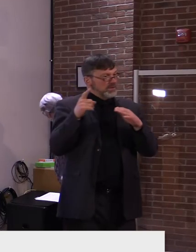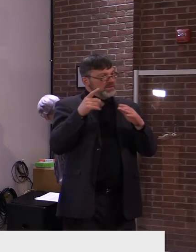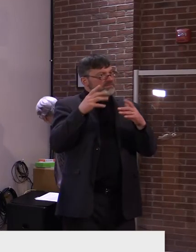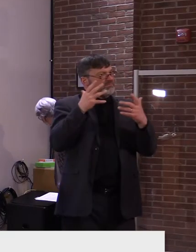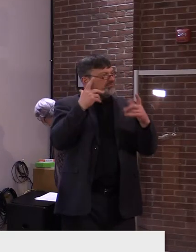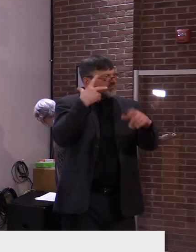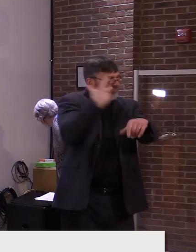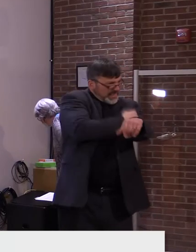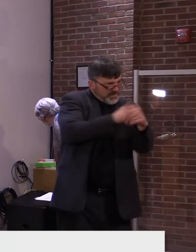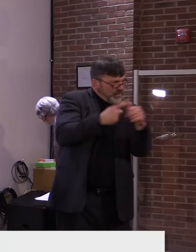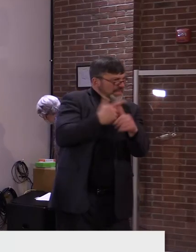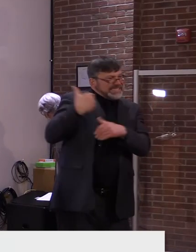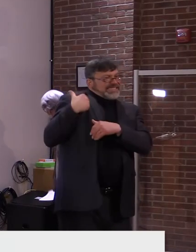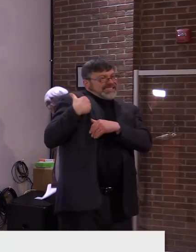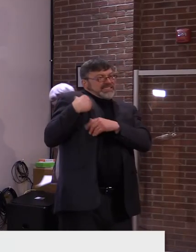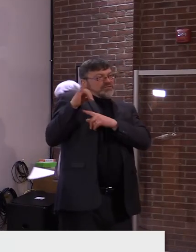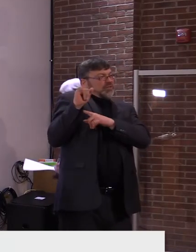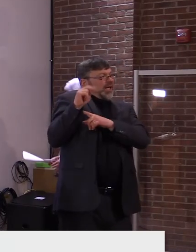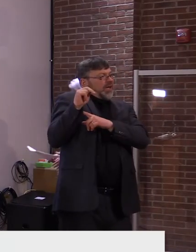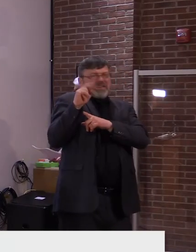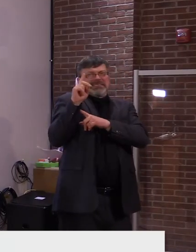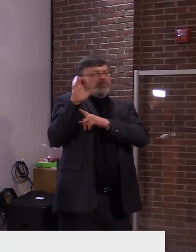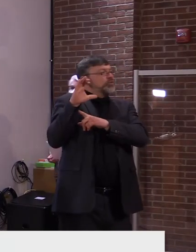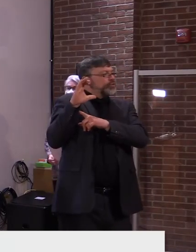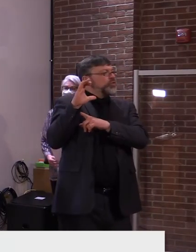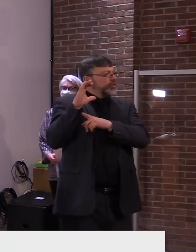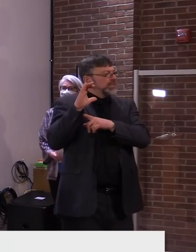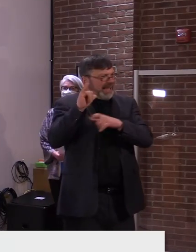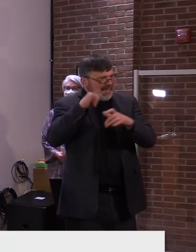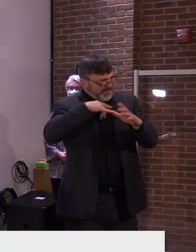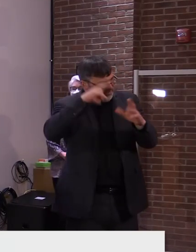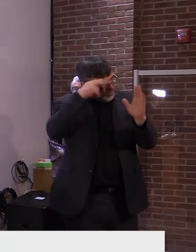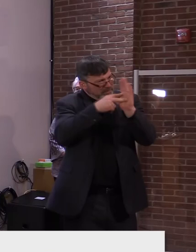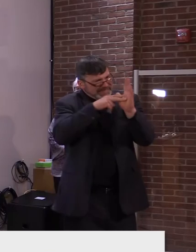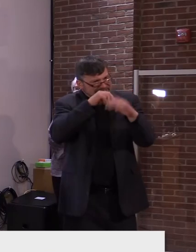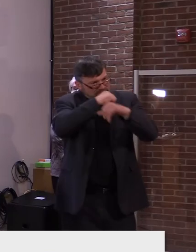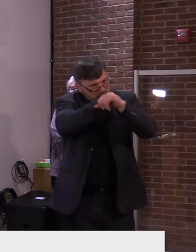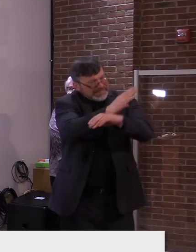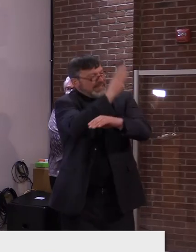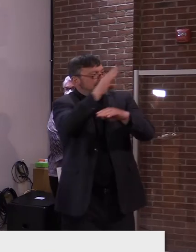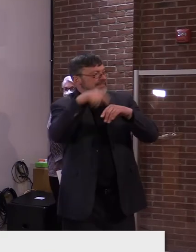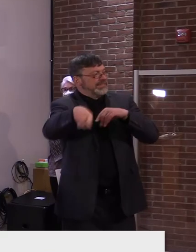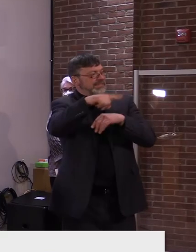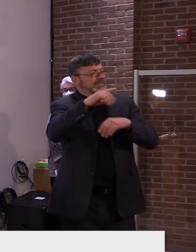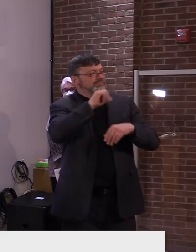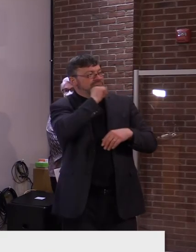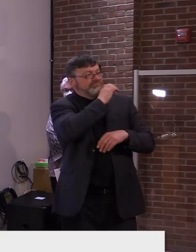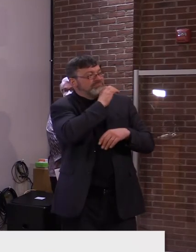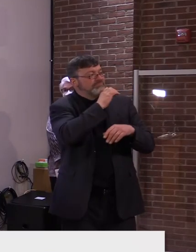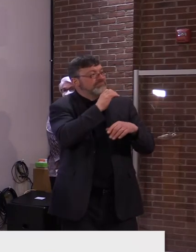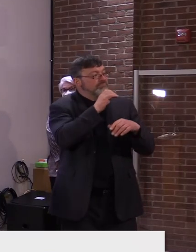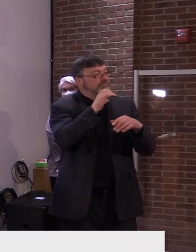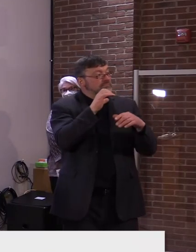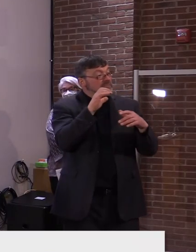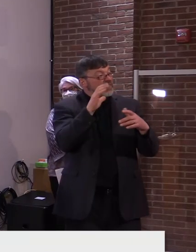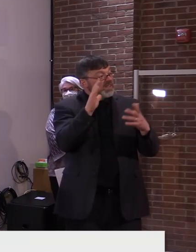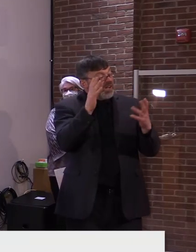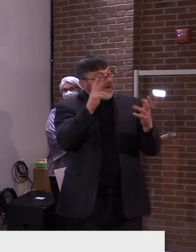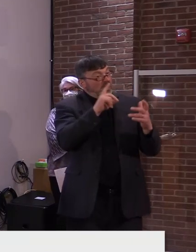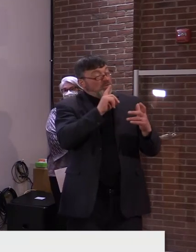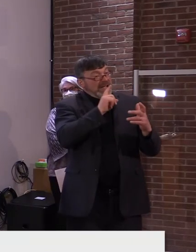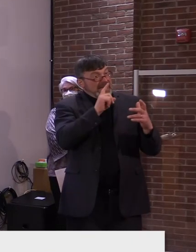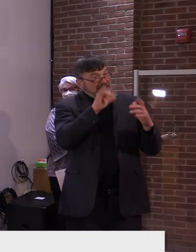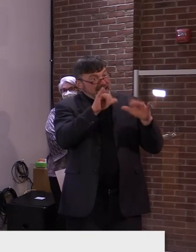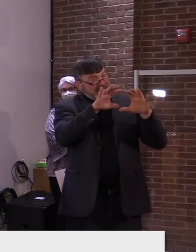and hospitalization. We're just getting through that. I mean, we're at the tail end of, and you heard Secretary Smith